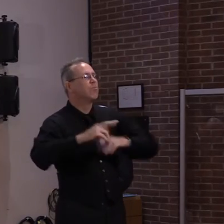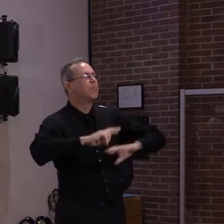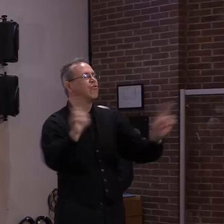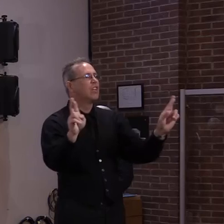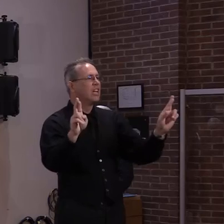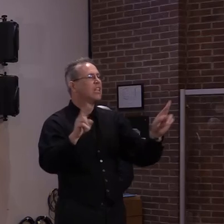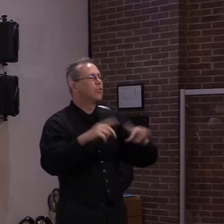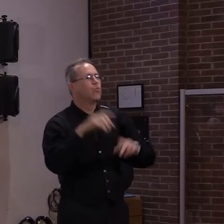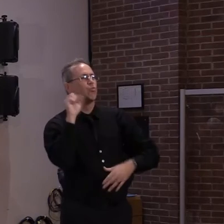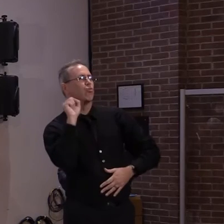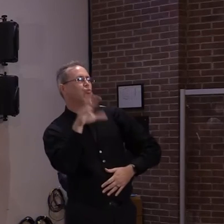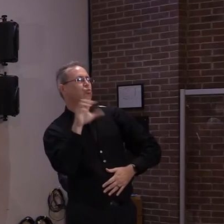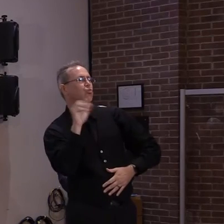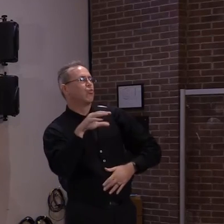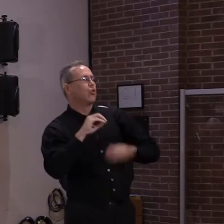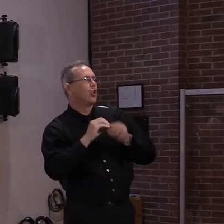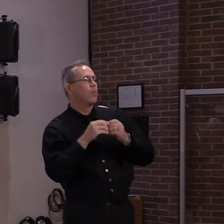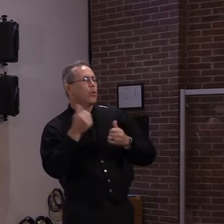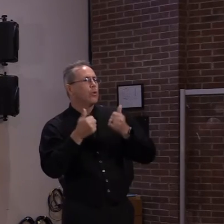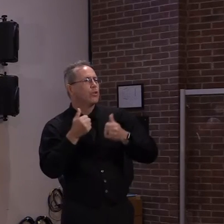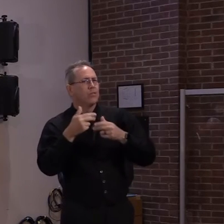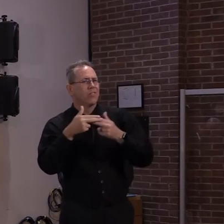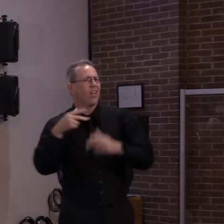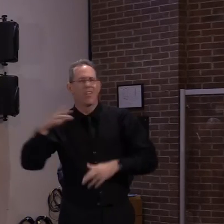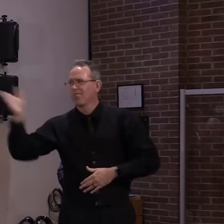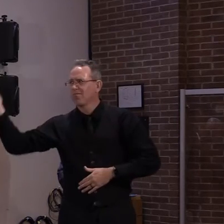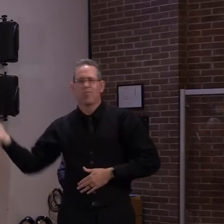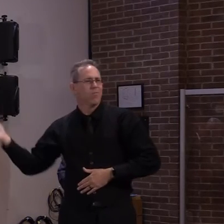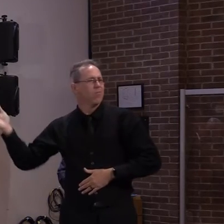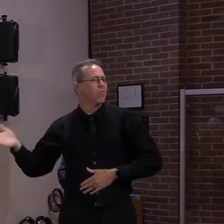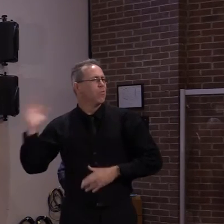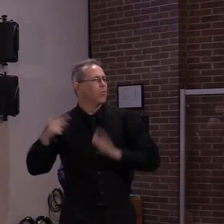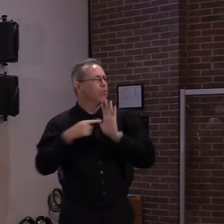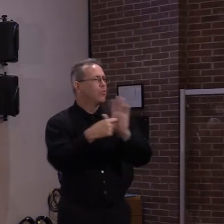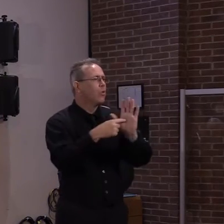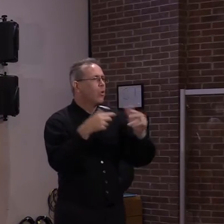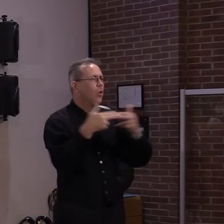show regarding cases. I can tell you that there are